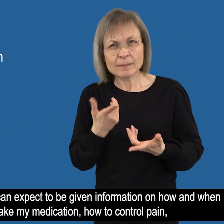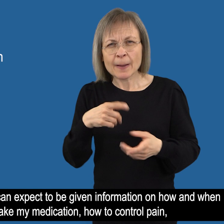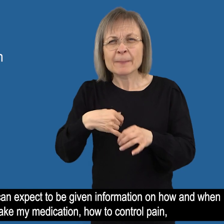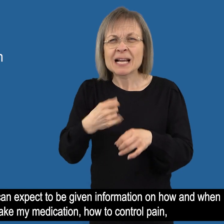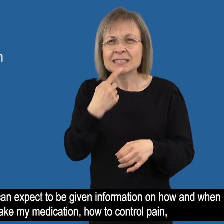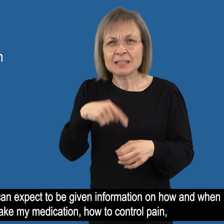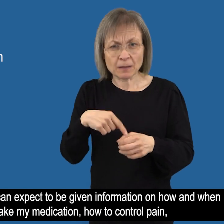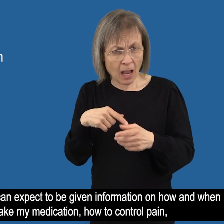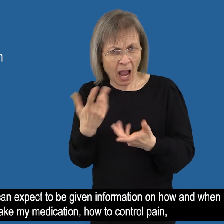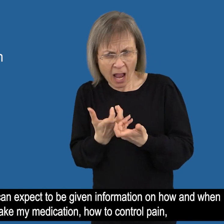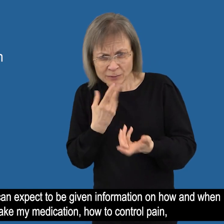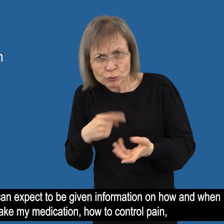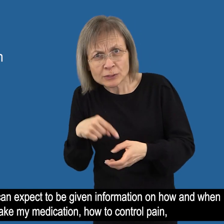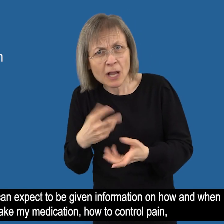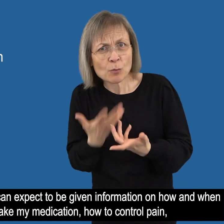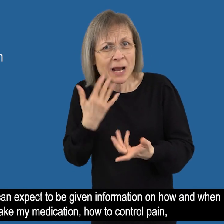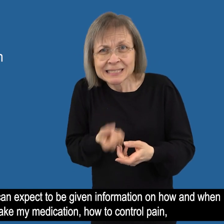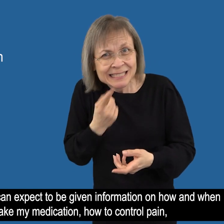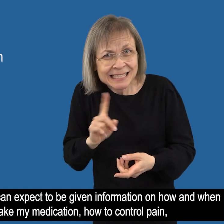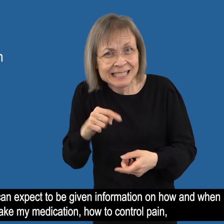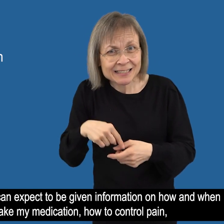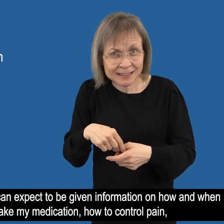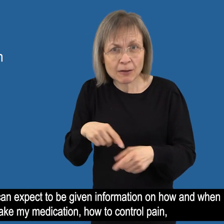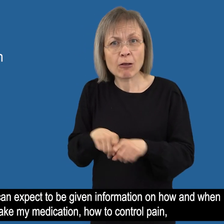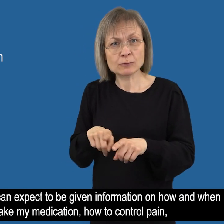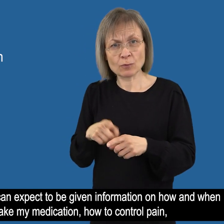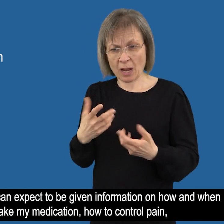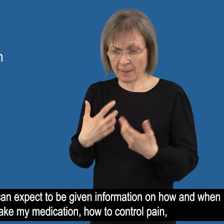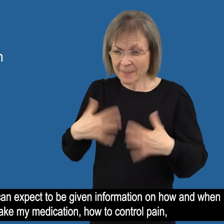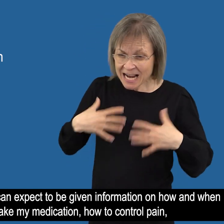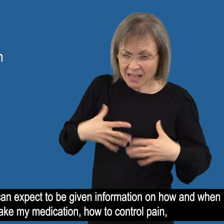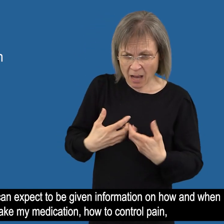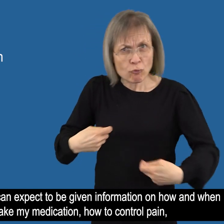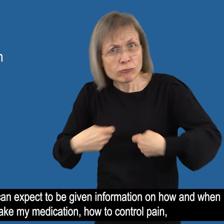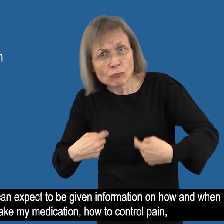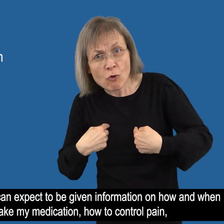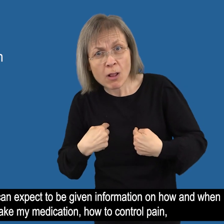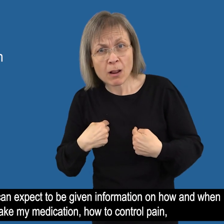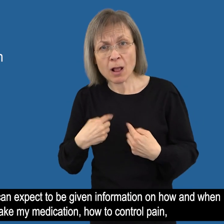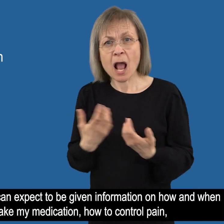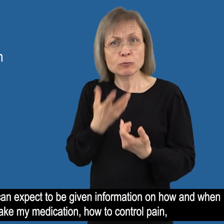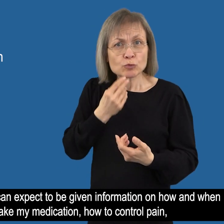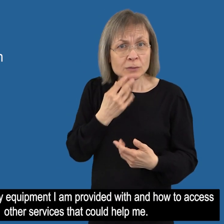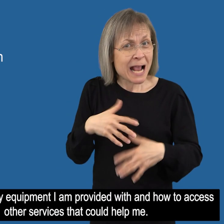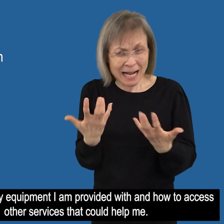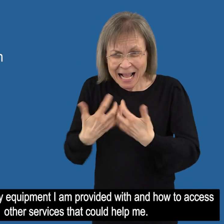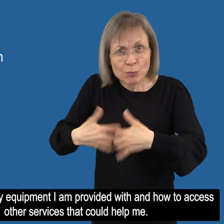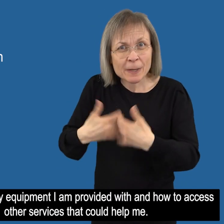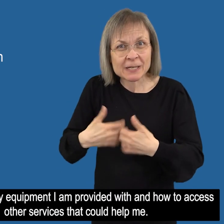take my medication, how to control pain, how to use any equipment I am provided with, and how to access other